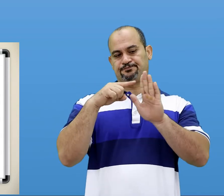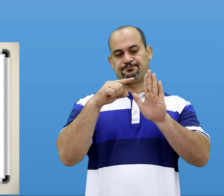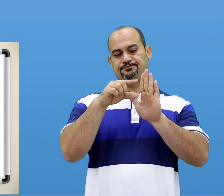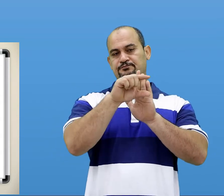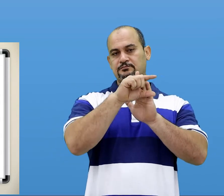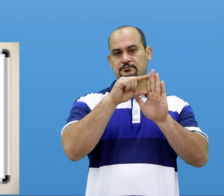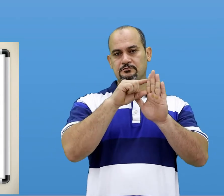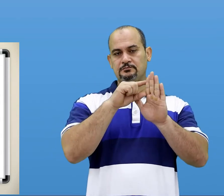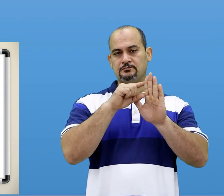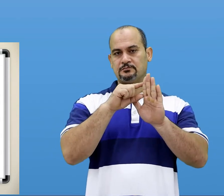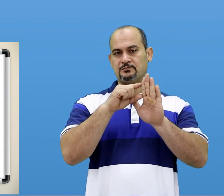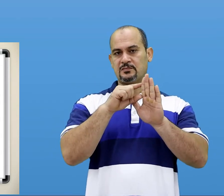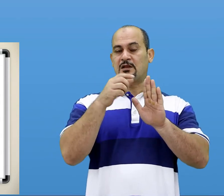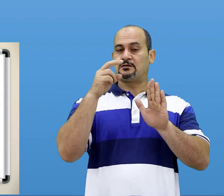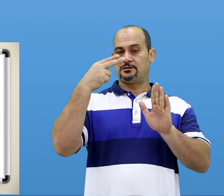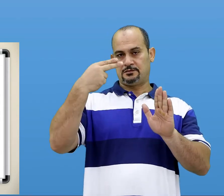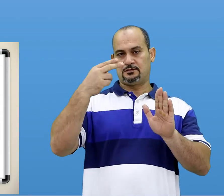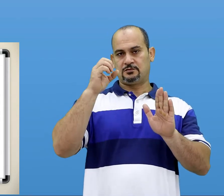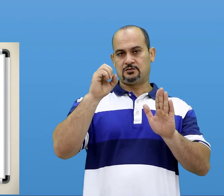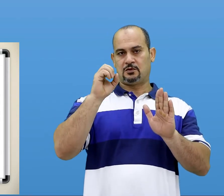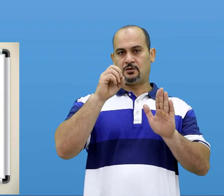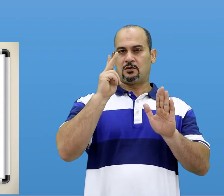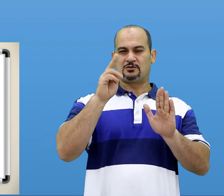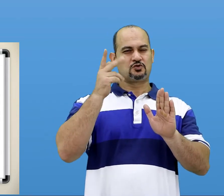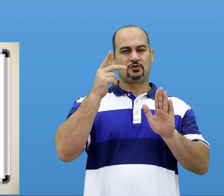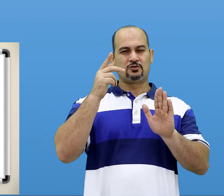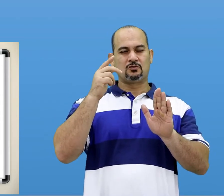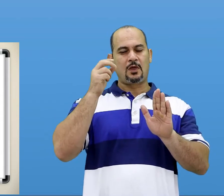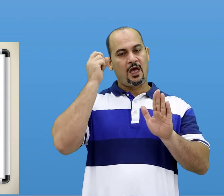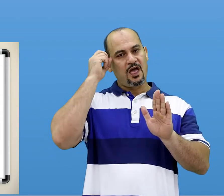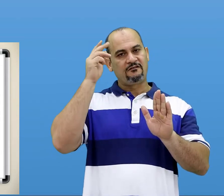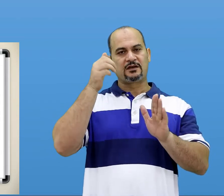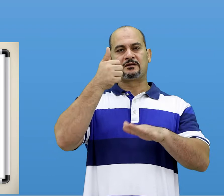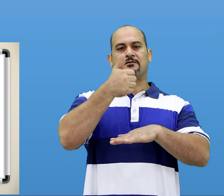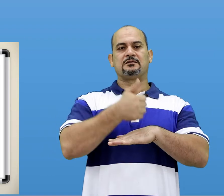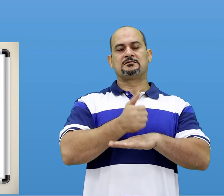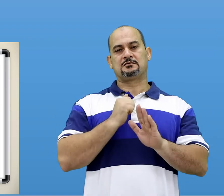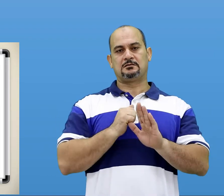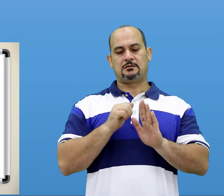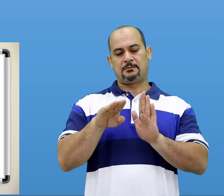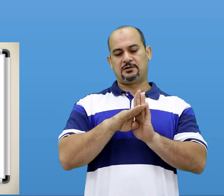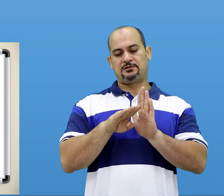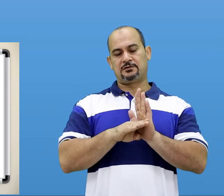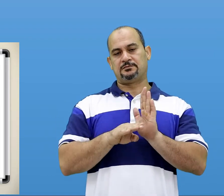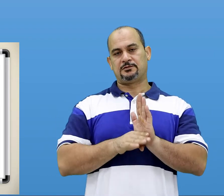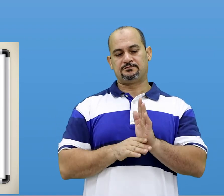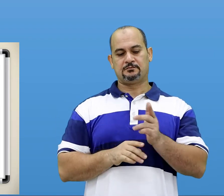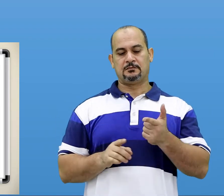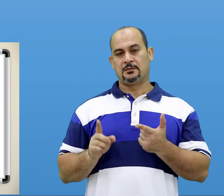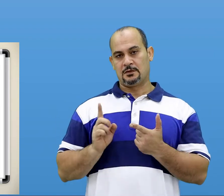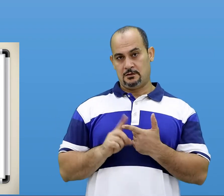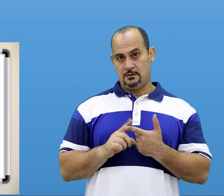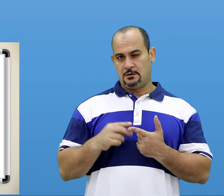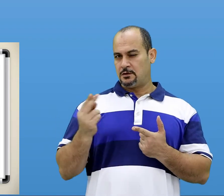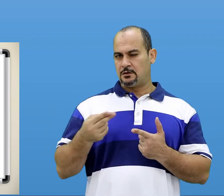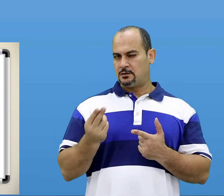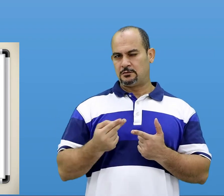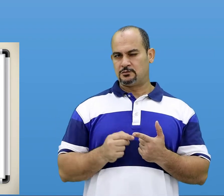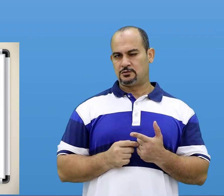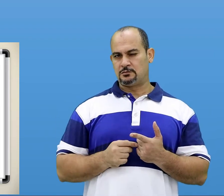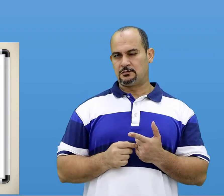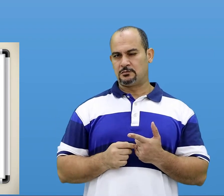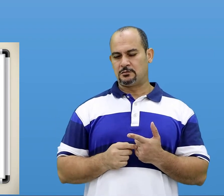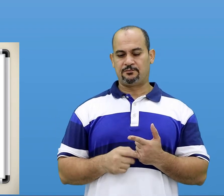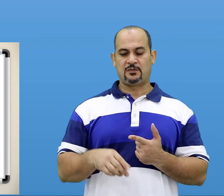The introduction contains the hook and thesis statements, and we will go through them step by step. The second thing you should write in